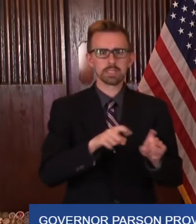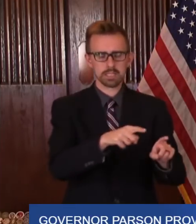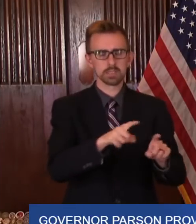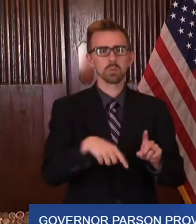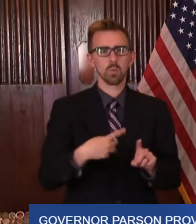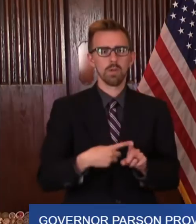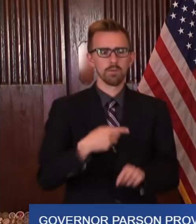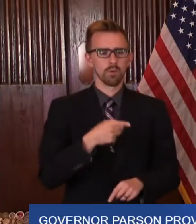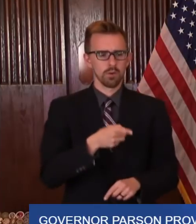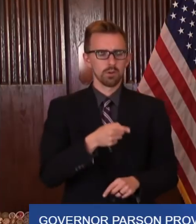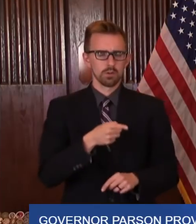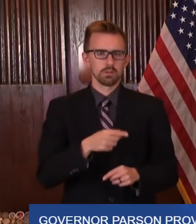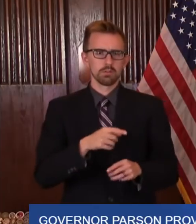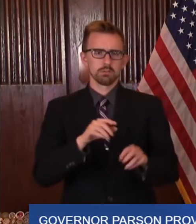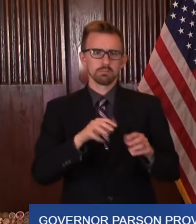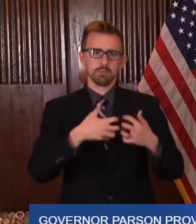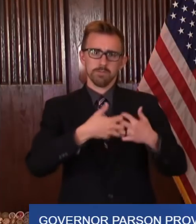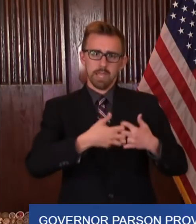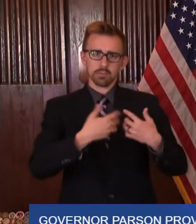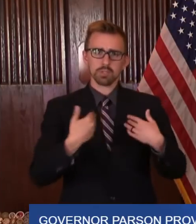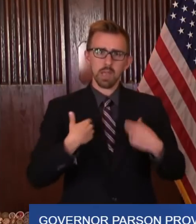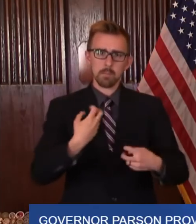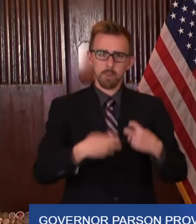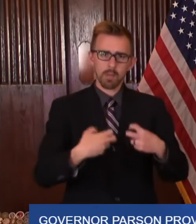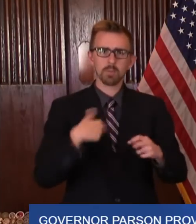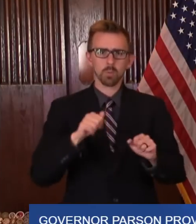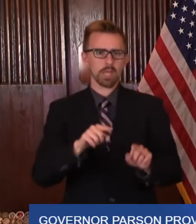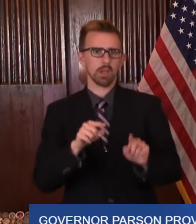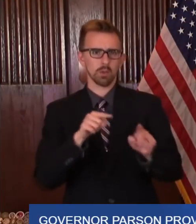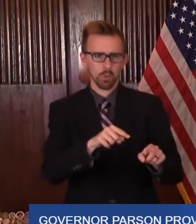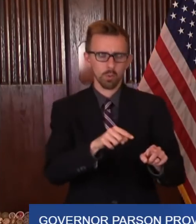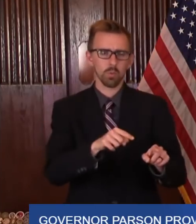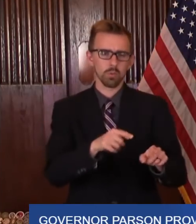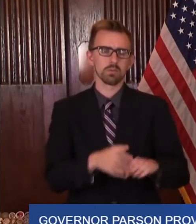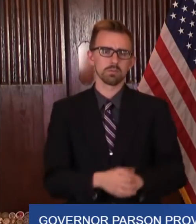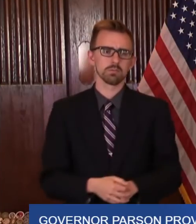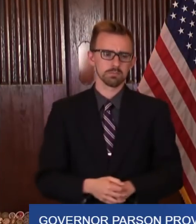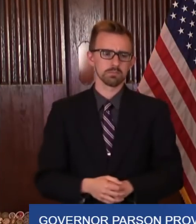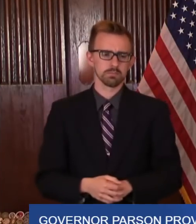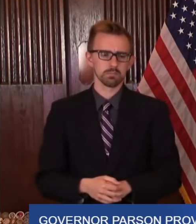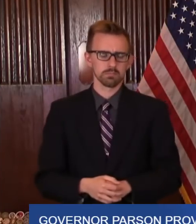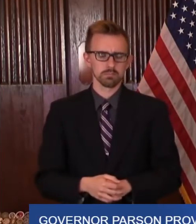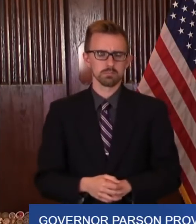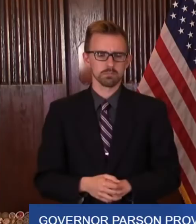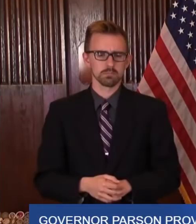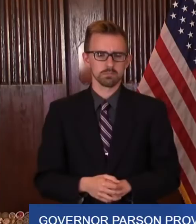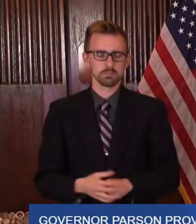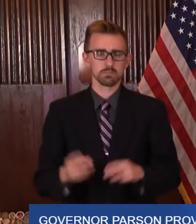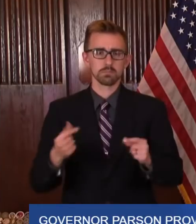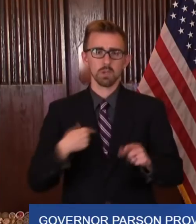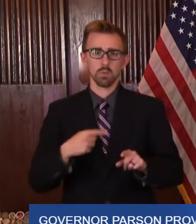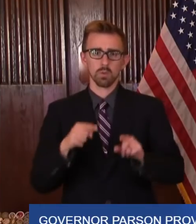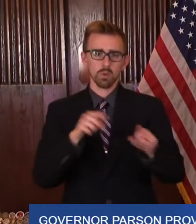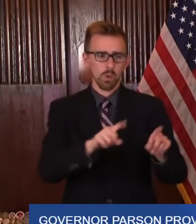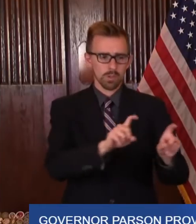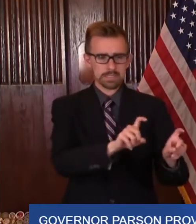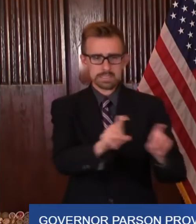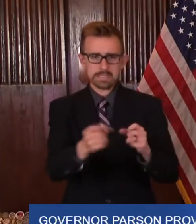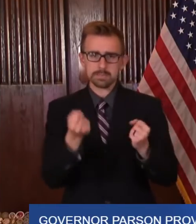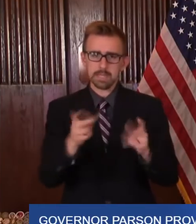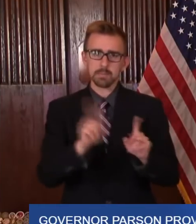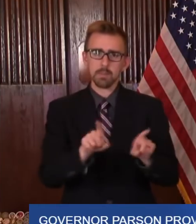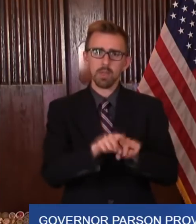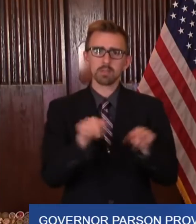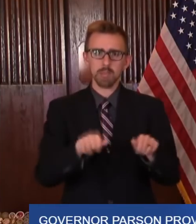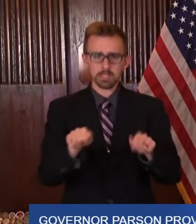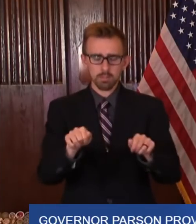When a couple of the processing plants had a little bit of problem there, we were able to immediately go up there and frankly test as many people as we need to